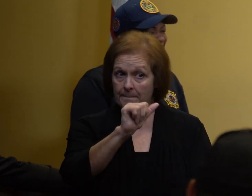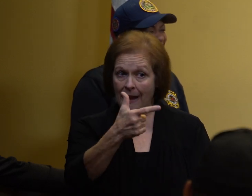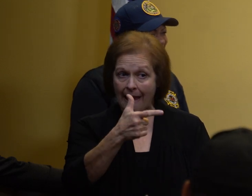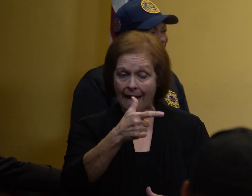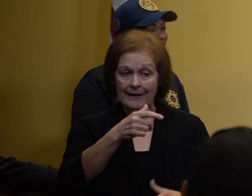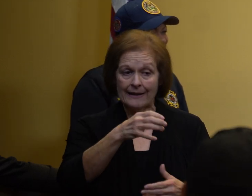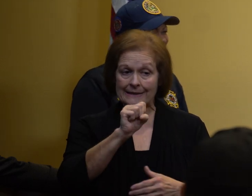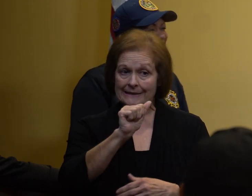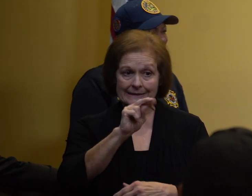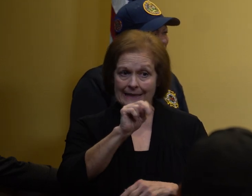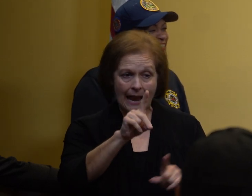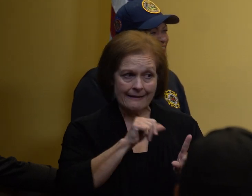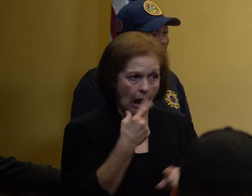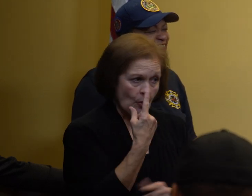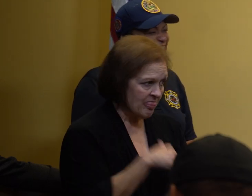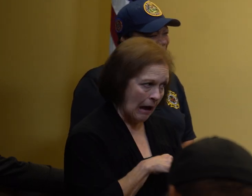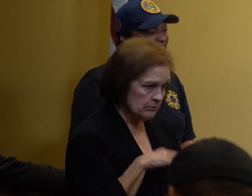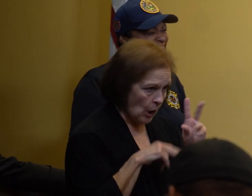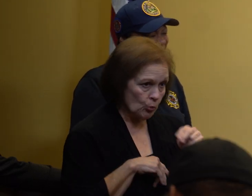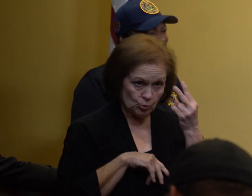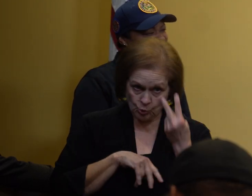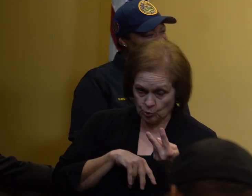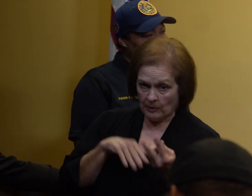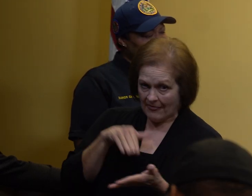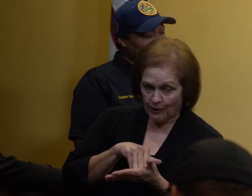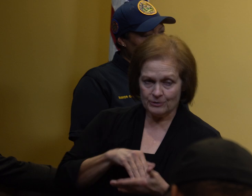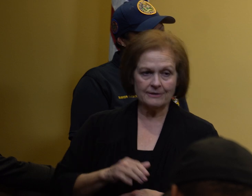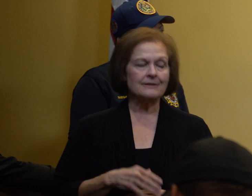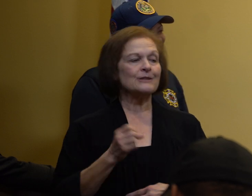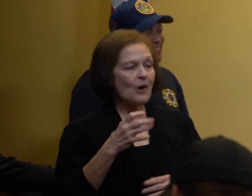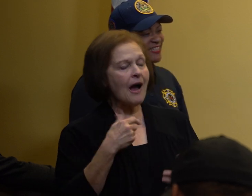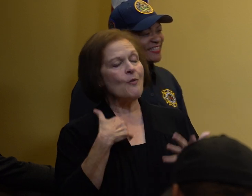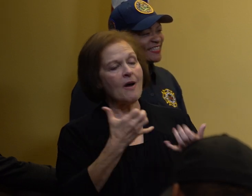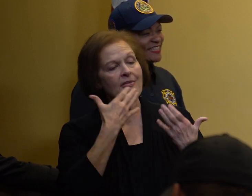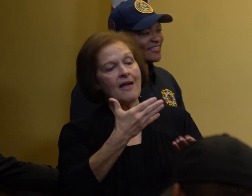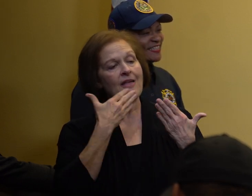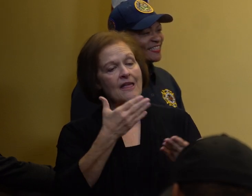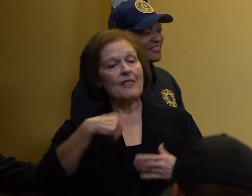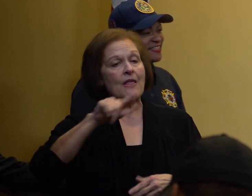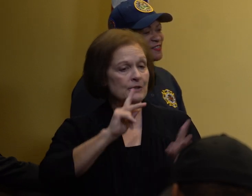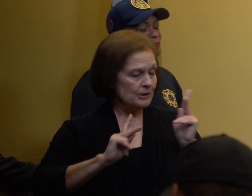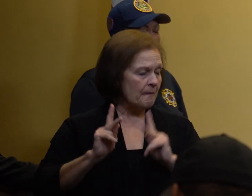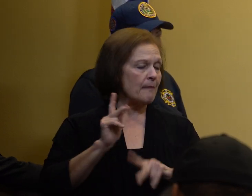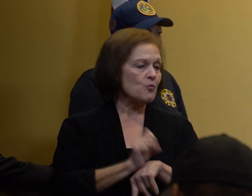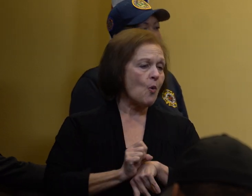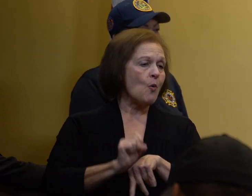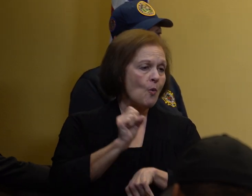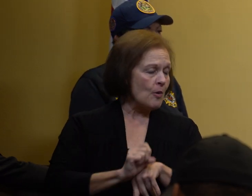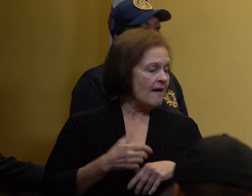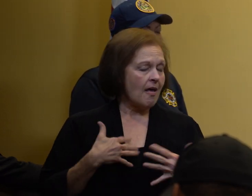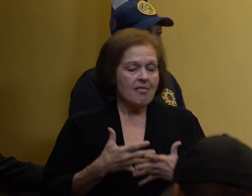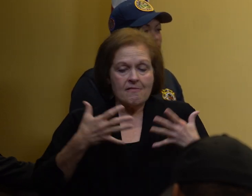about 400 cars and people walking up. And so I just want to give a shout out to the folks who made that happen. We had a cadre